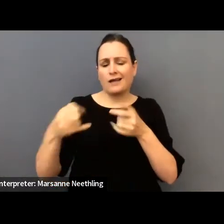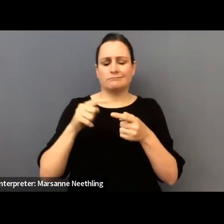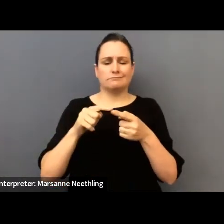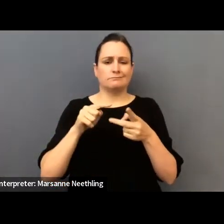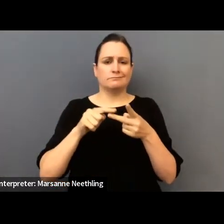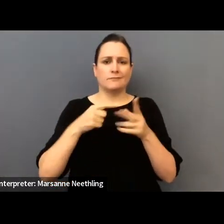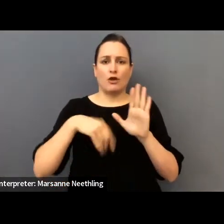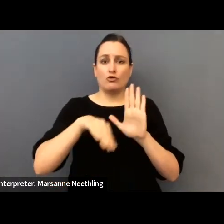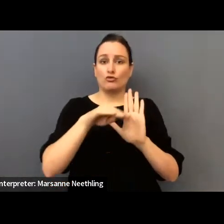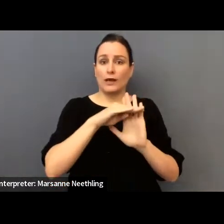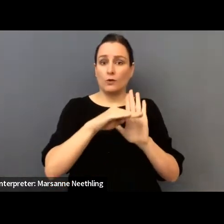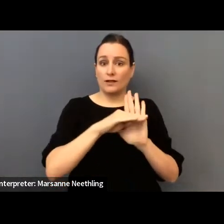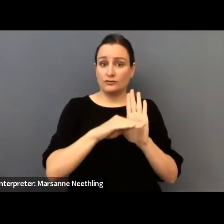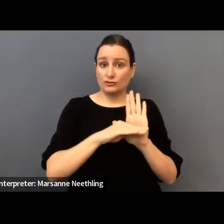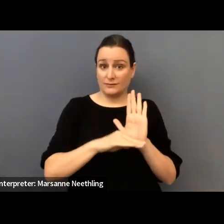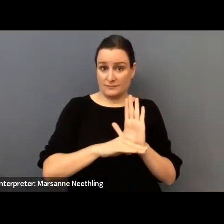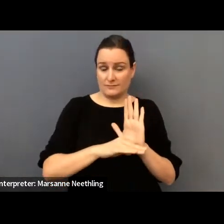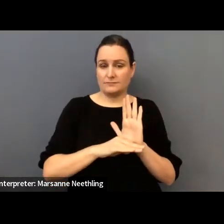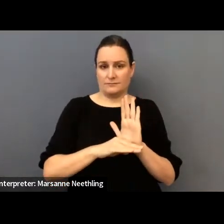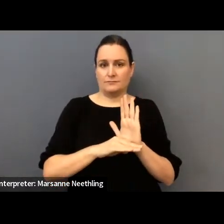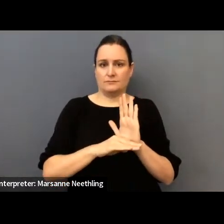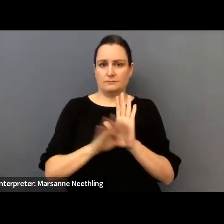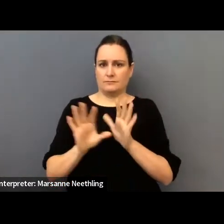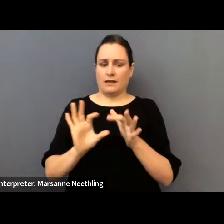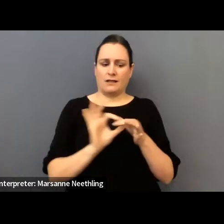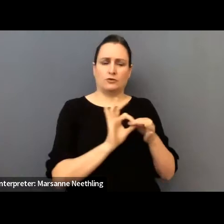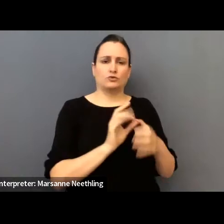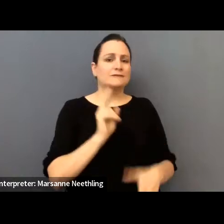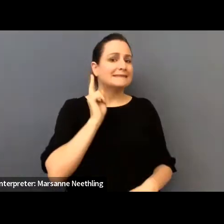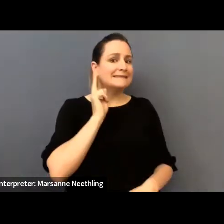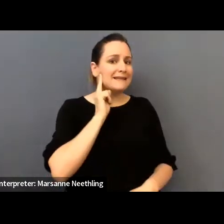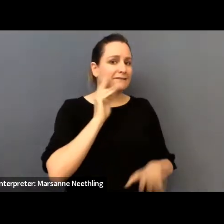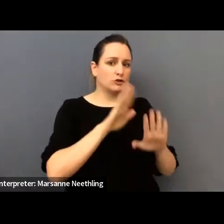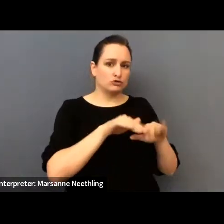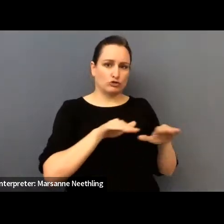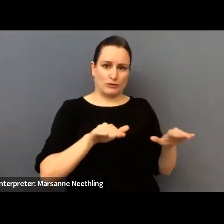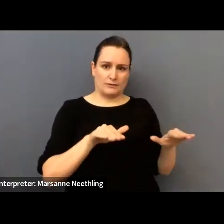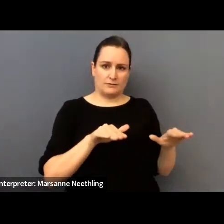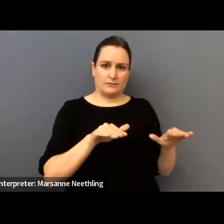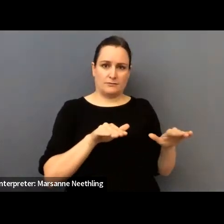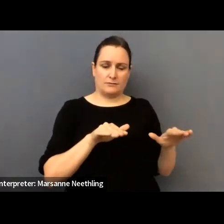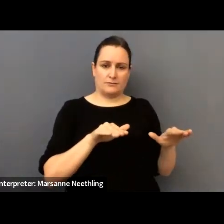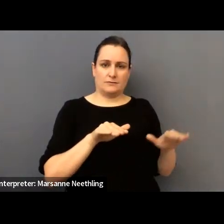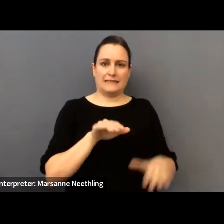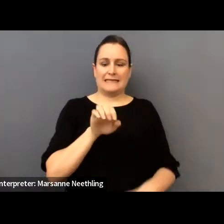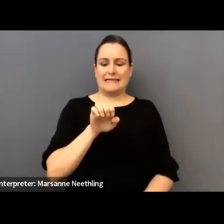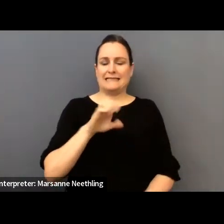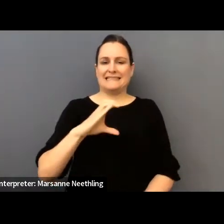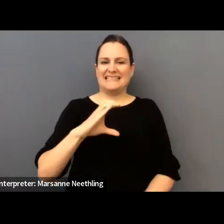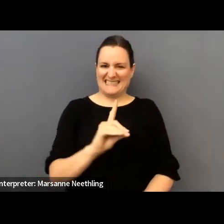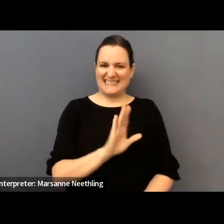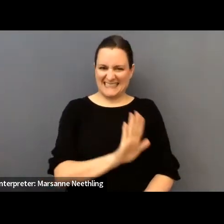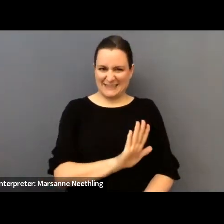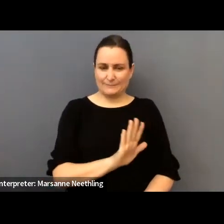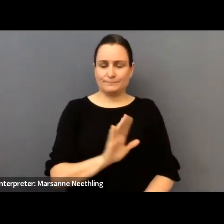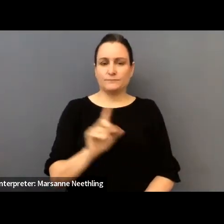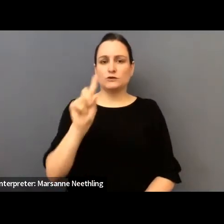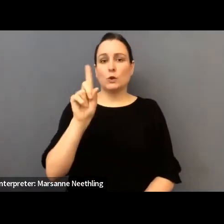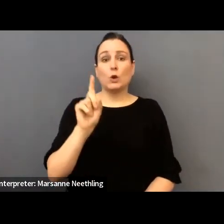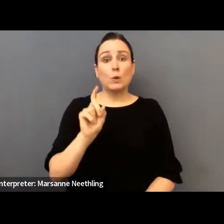deaf children in the early childhood development phase. And the question is around